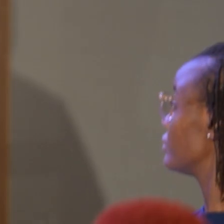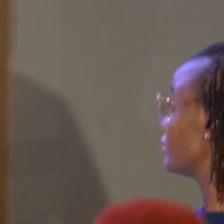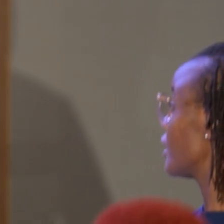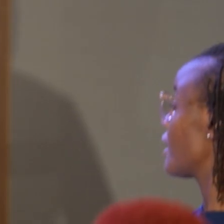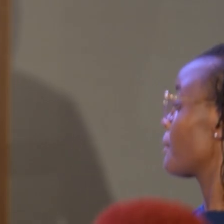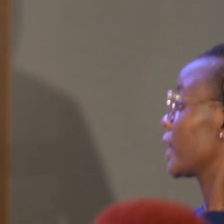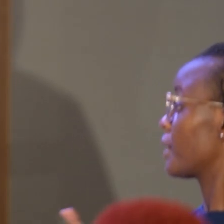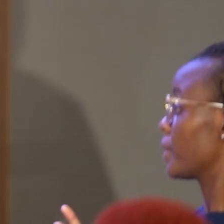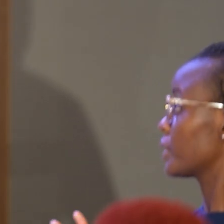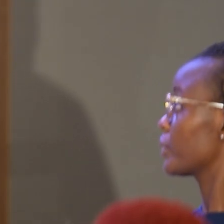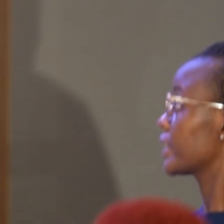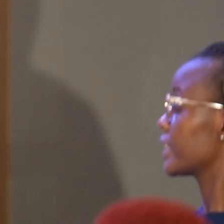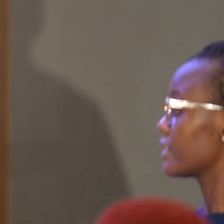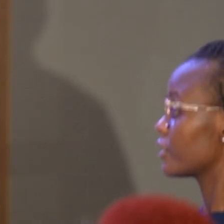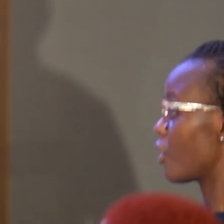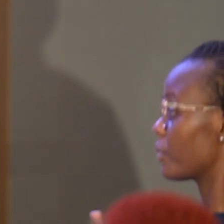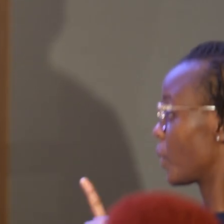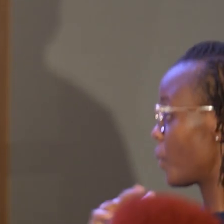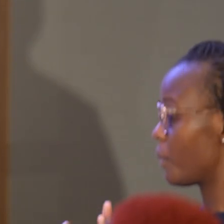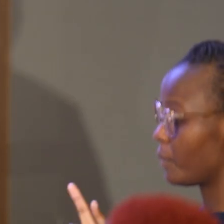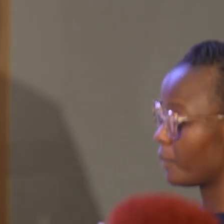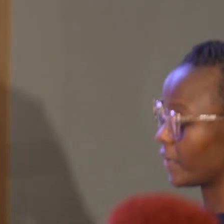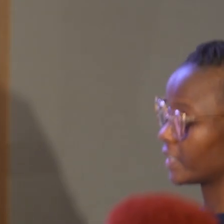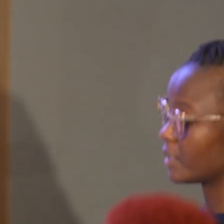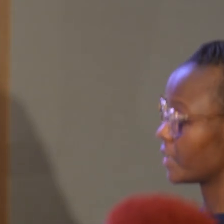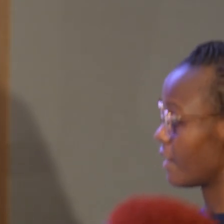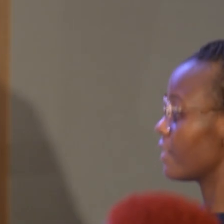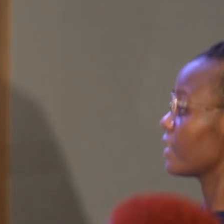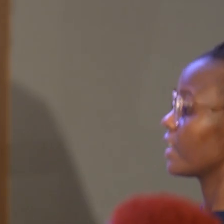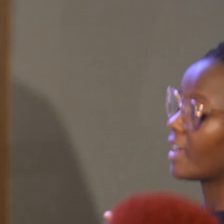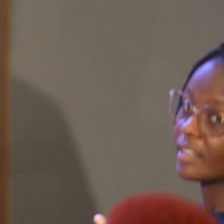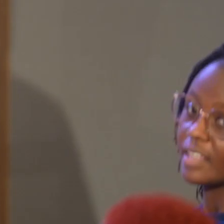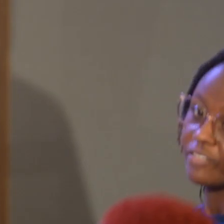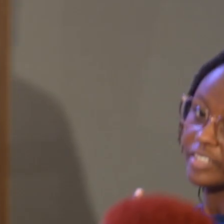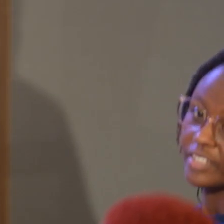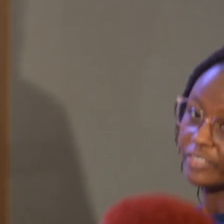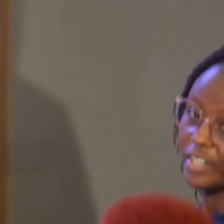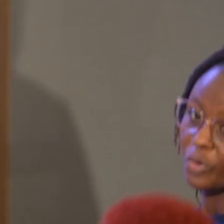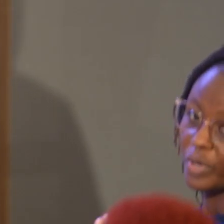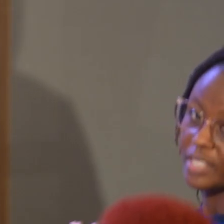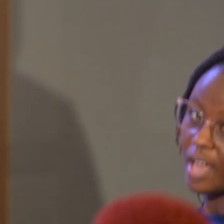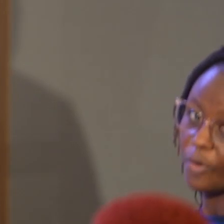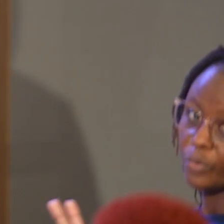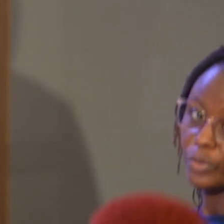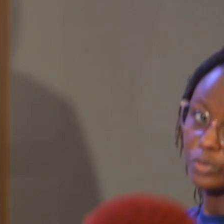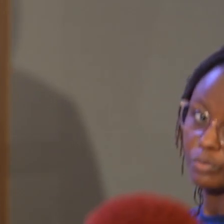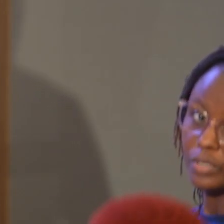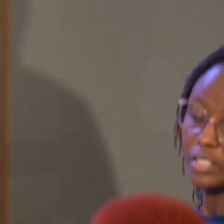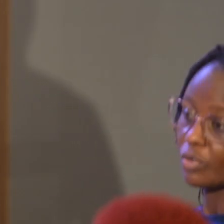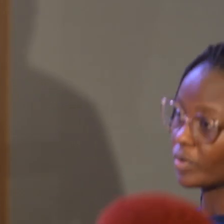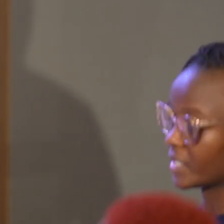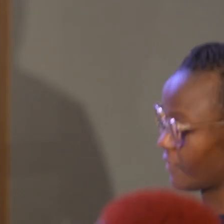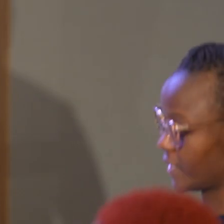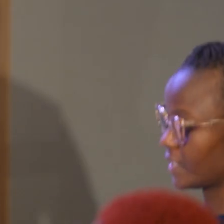with disabilities or diverse disabilities, we have different ways in which we use these products, these services,